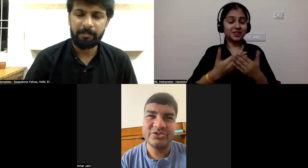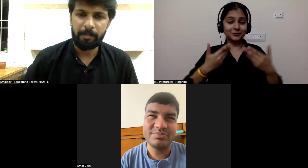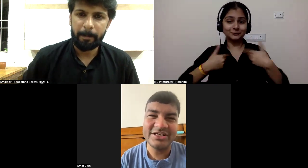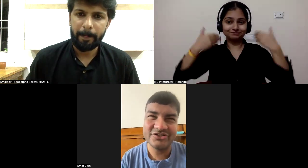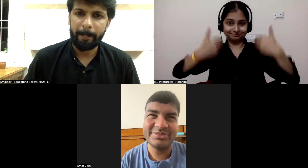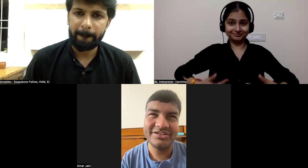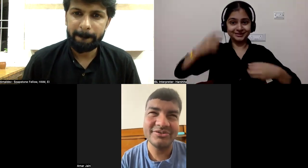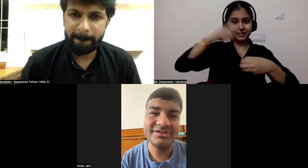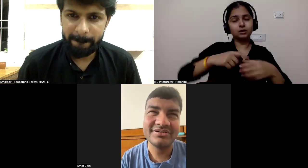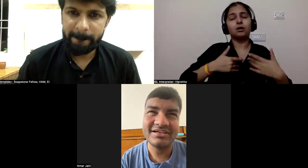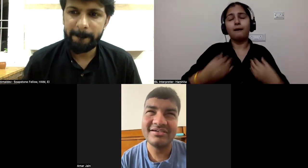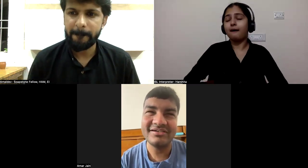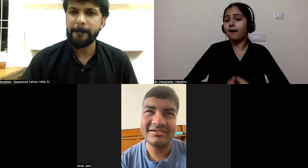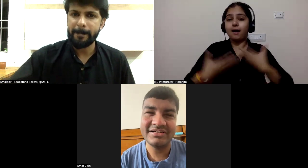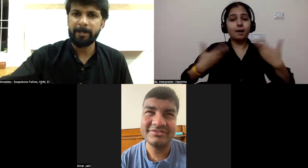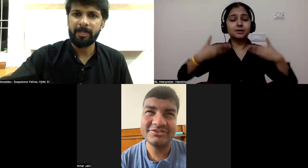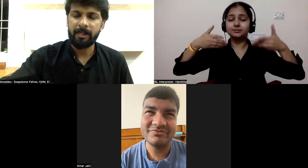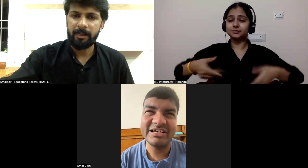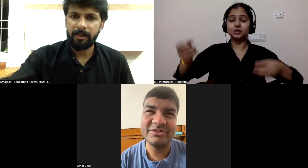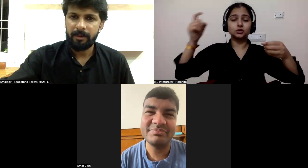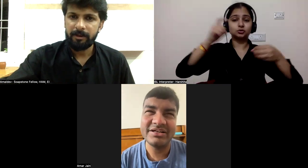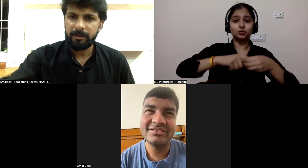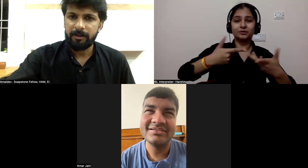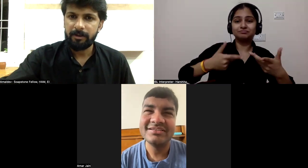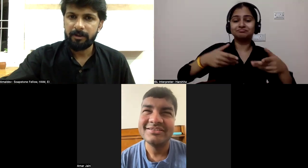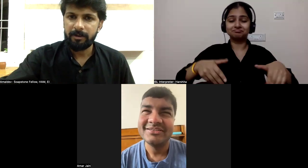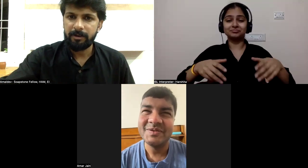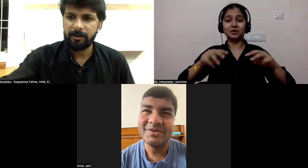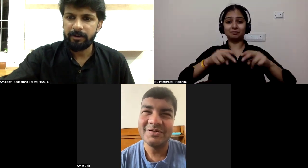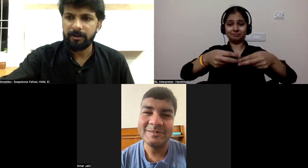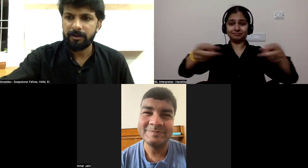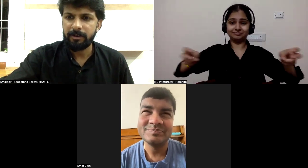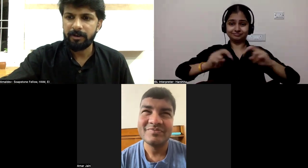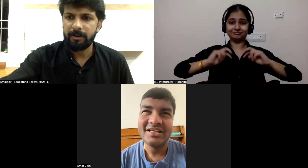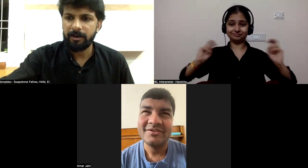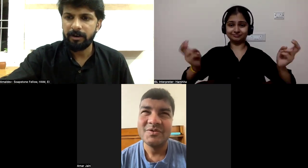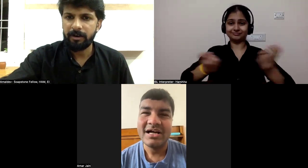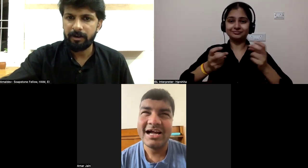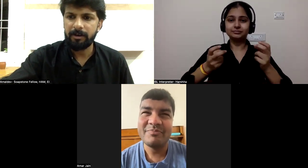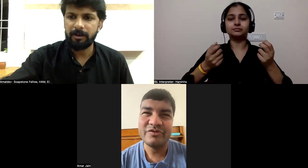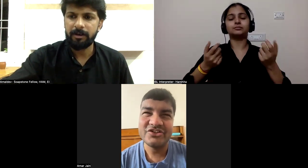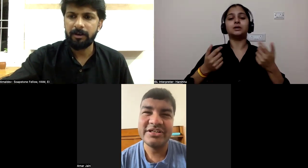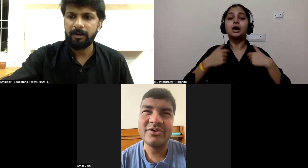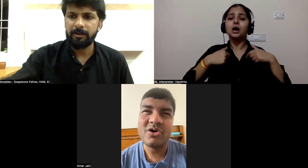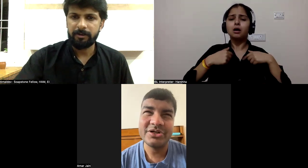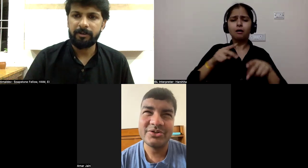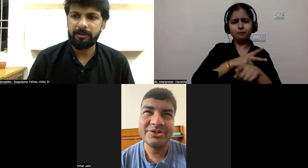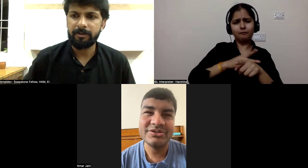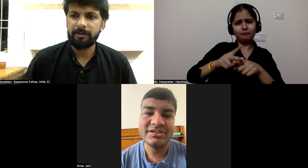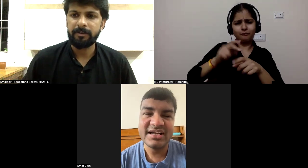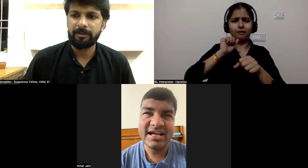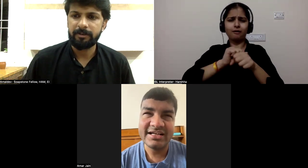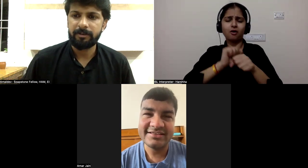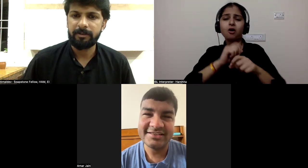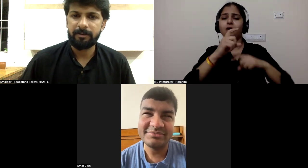an absolute pleasure to be here in this vibrant panel. Um I am professionally a corporate